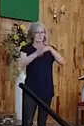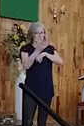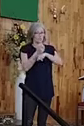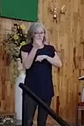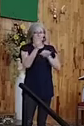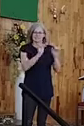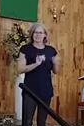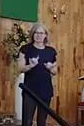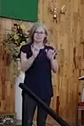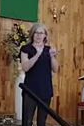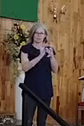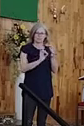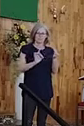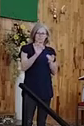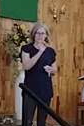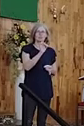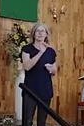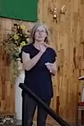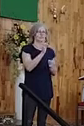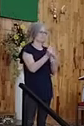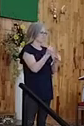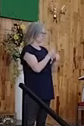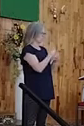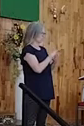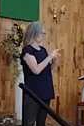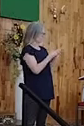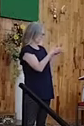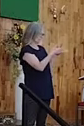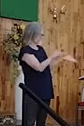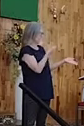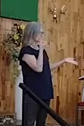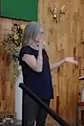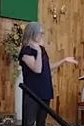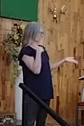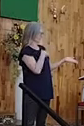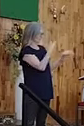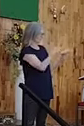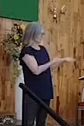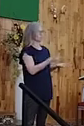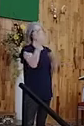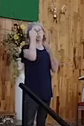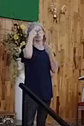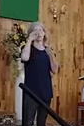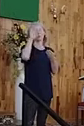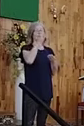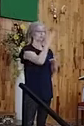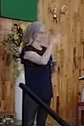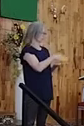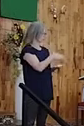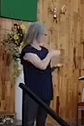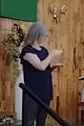the same Spirit, graciously make holy these gifts we have brought to you for consecration.